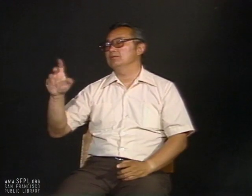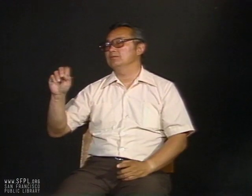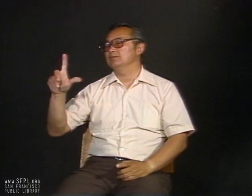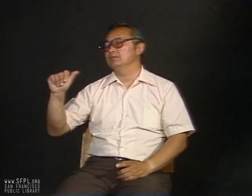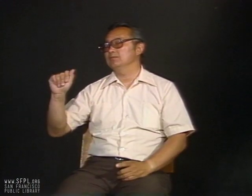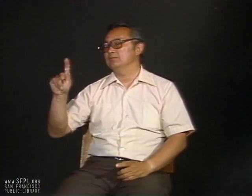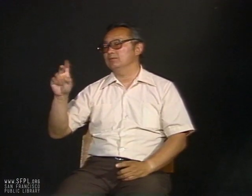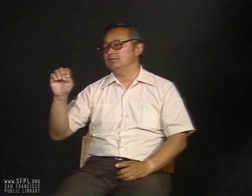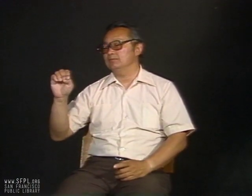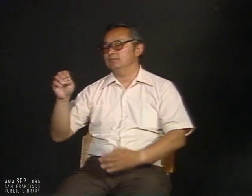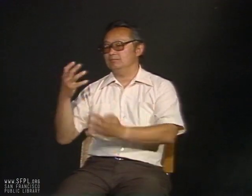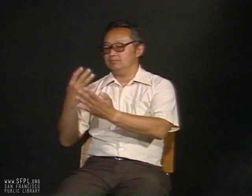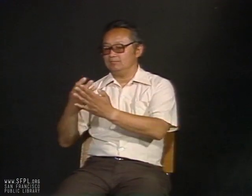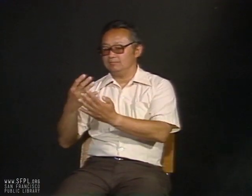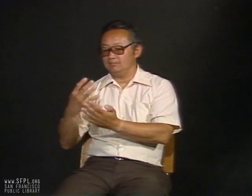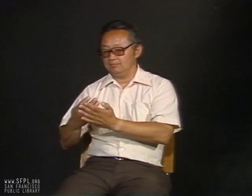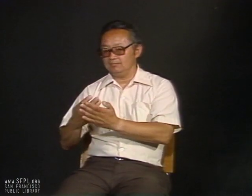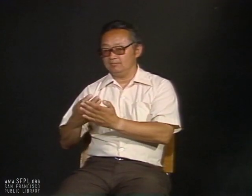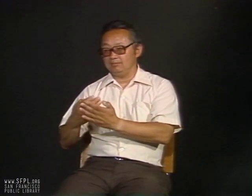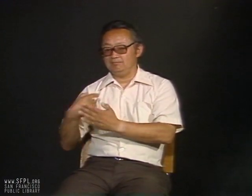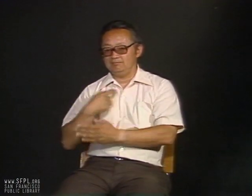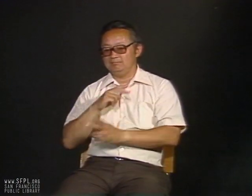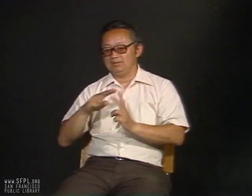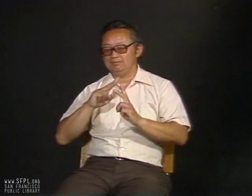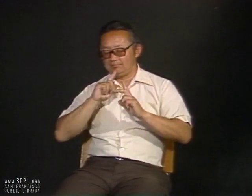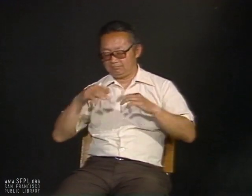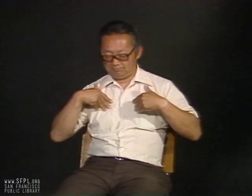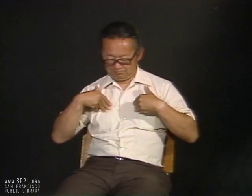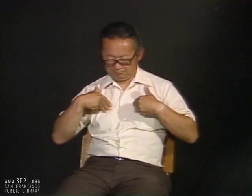By the time we arrived, we were exhausted.